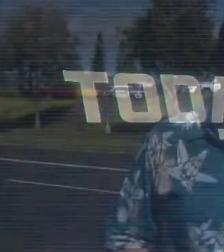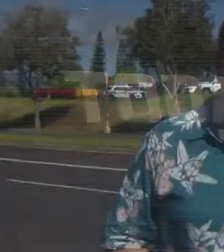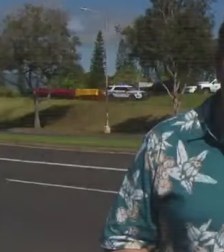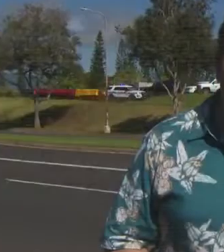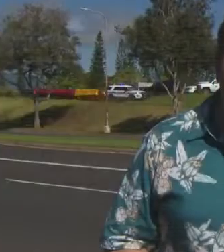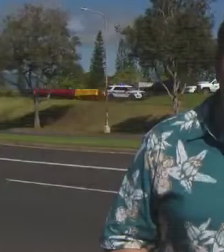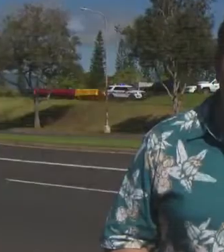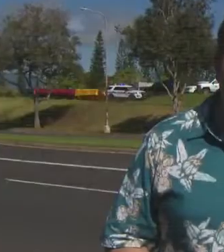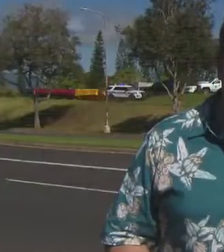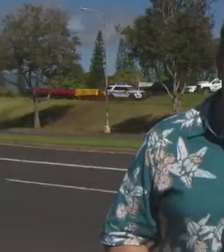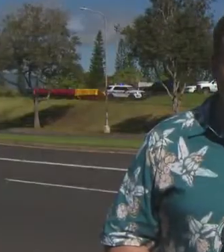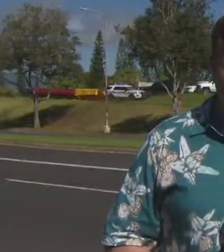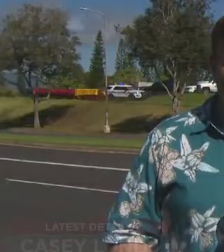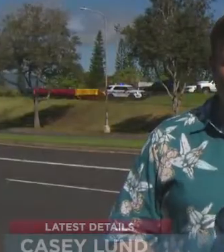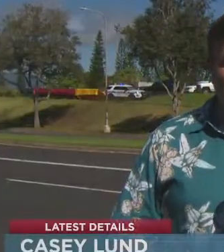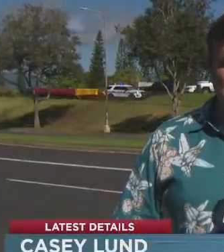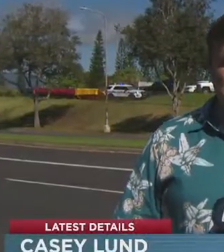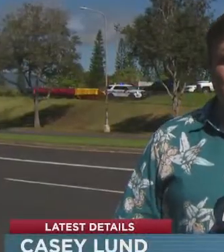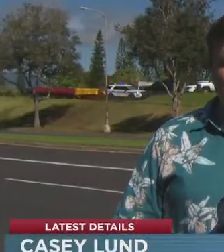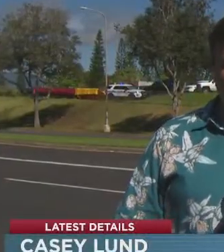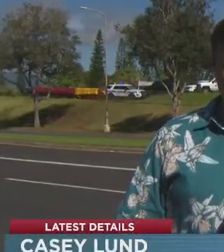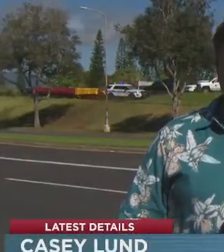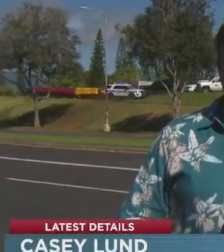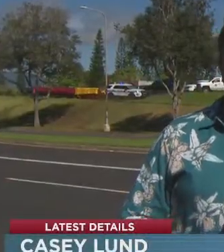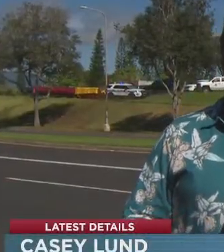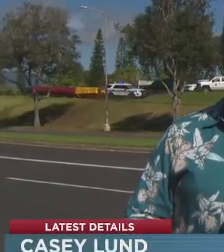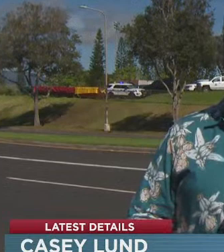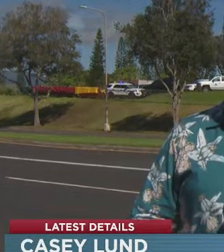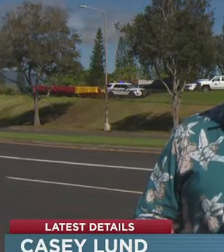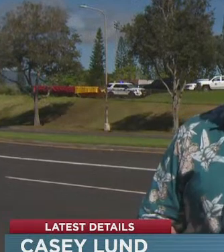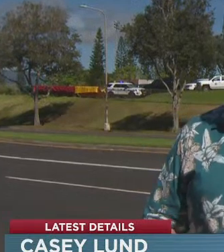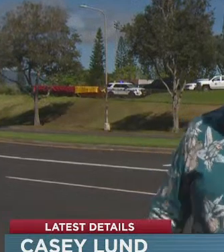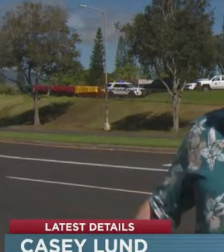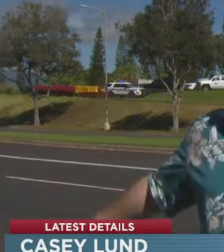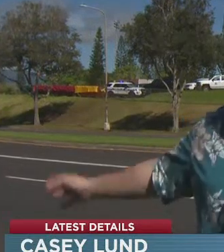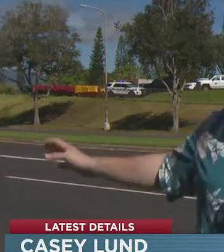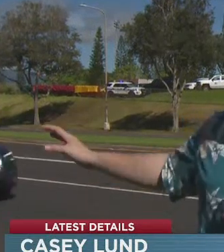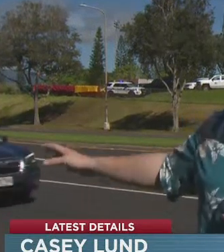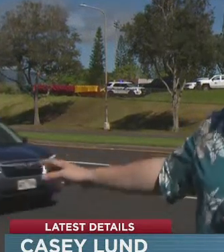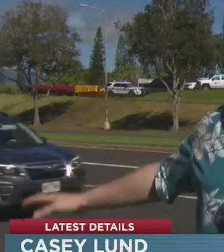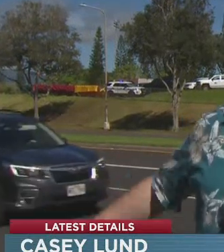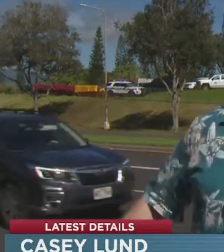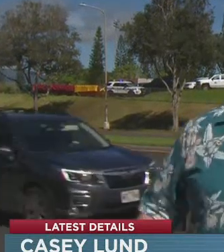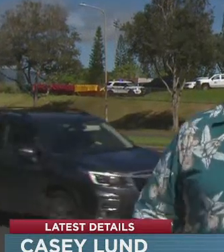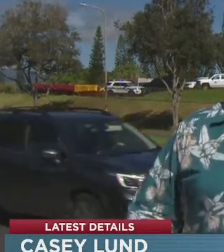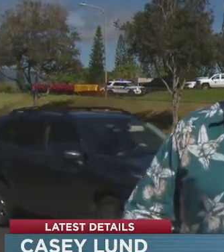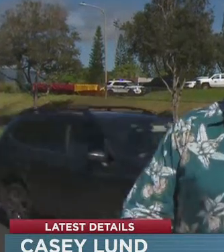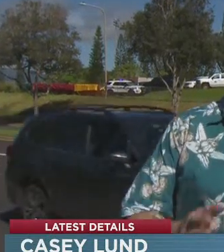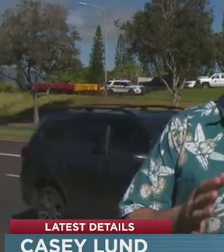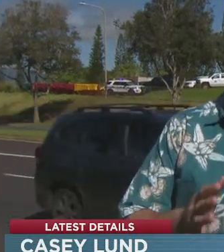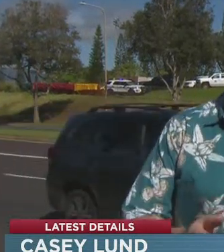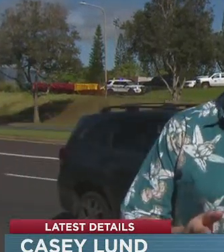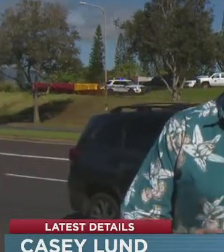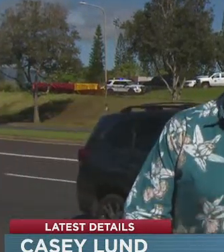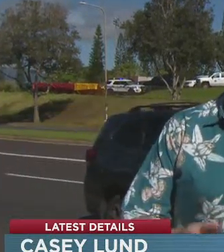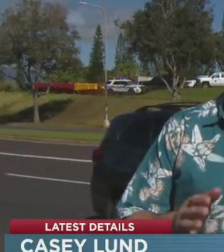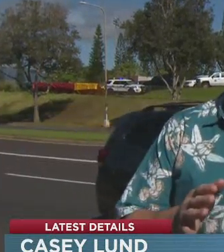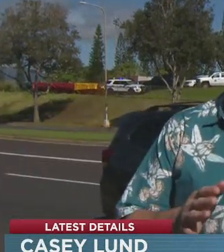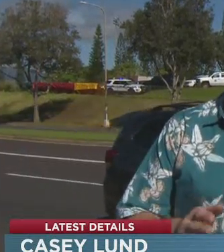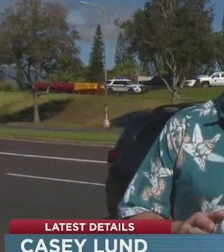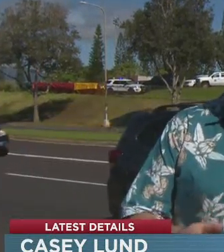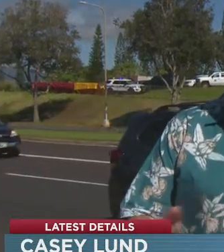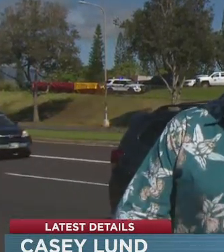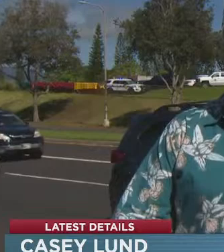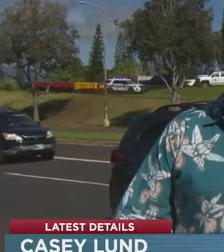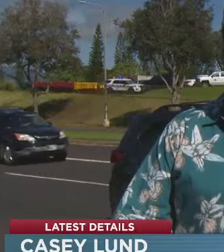Aloha from Mililani High School. We're here at the southern part of the campus. This is near some of the athletic fields. Again, important to note that the